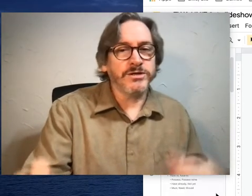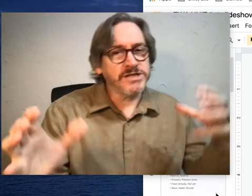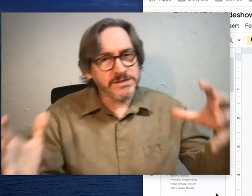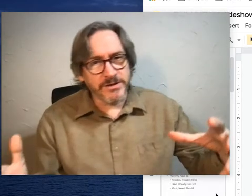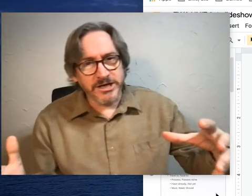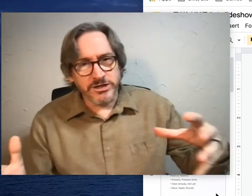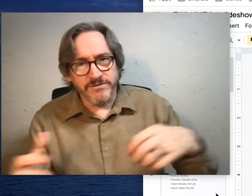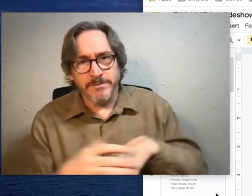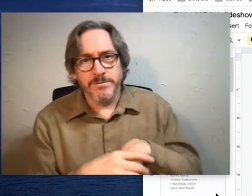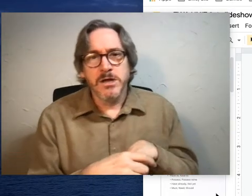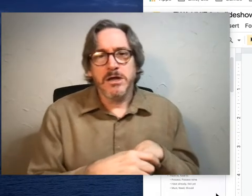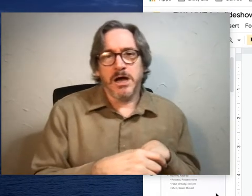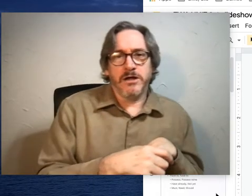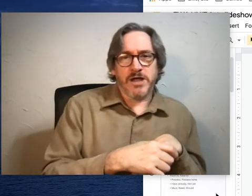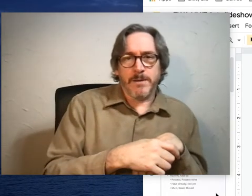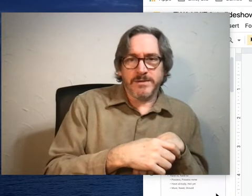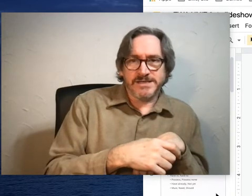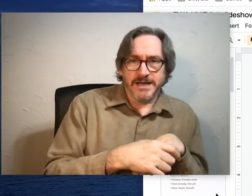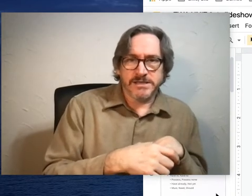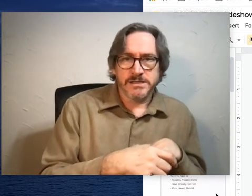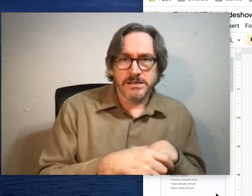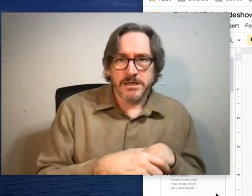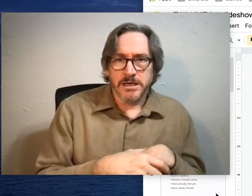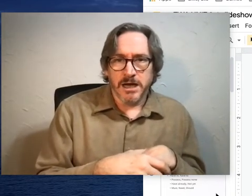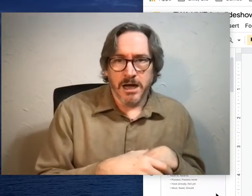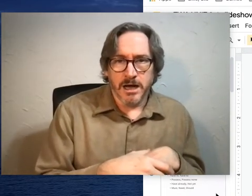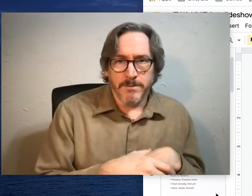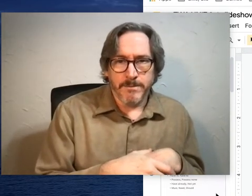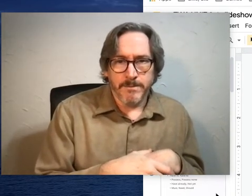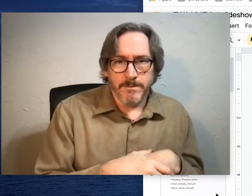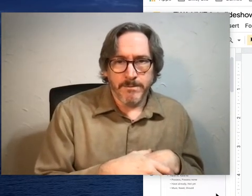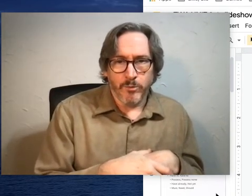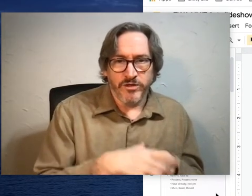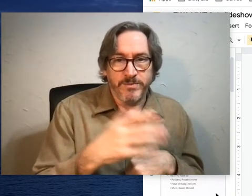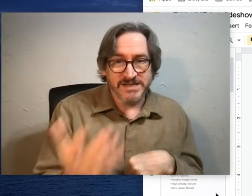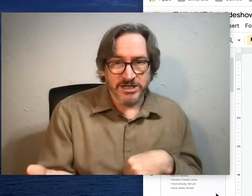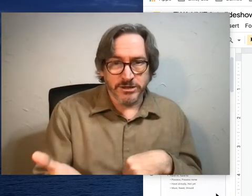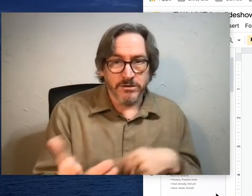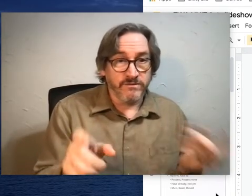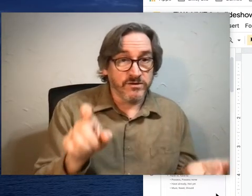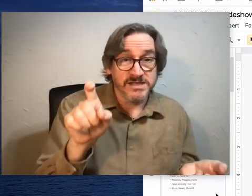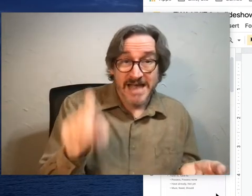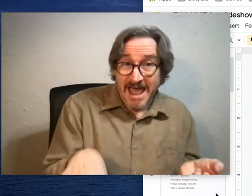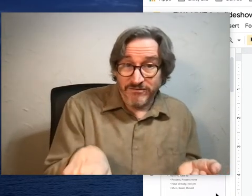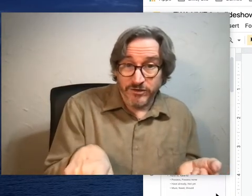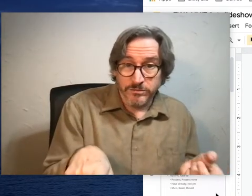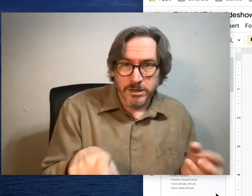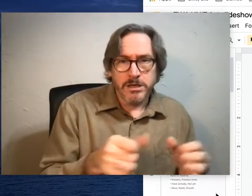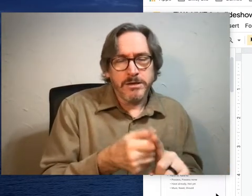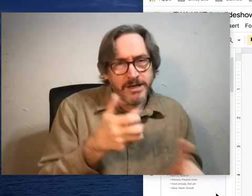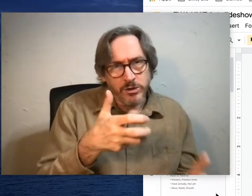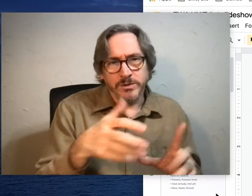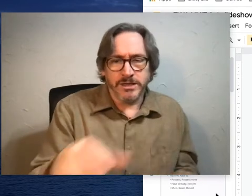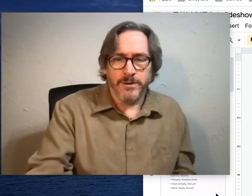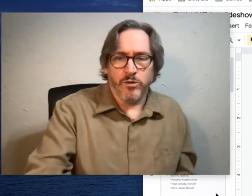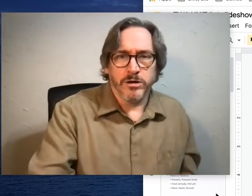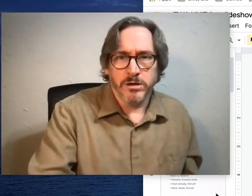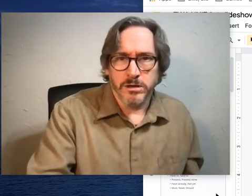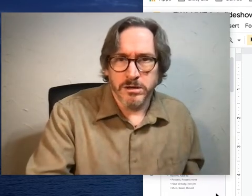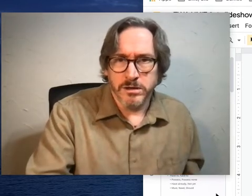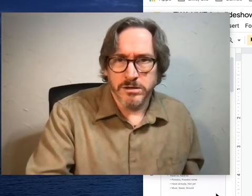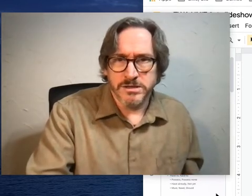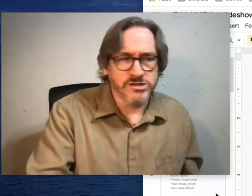So here's an explanation of them, the common mistakes with possession versus have to. They go into a little bit